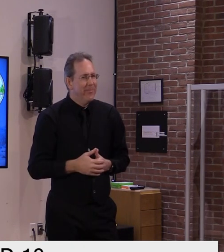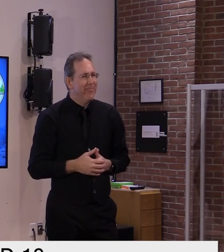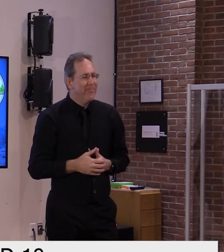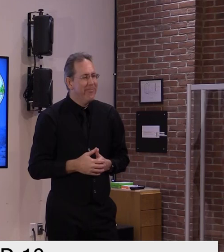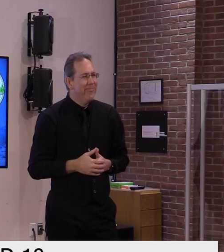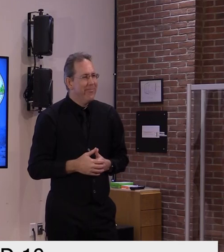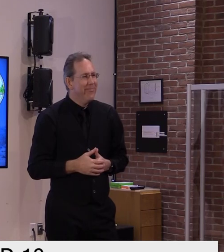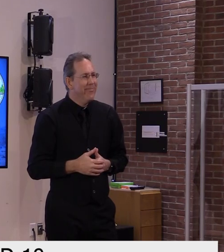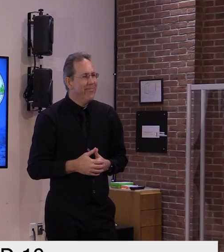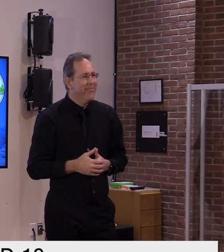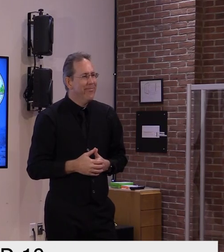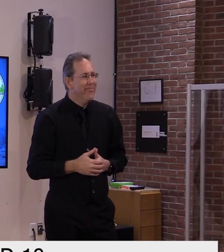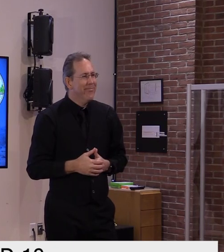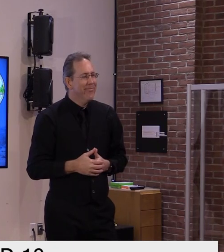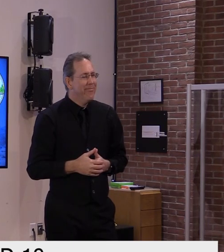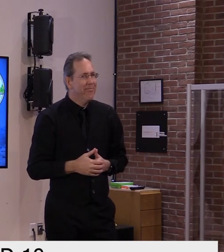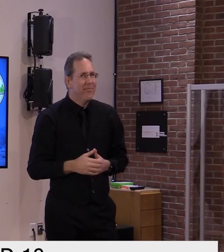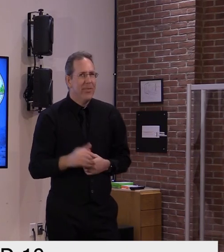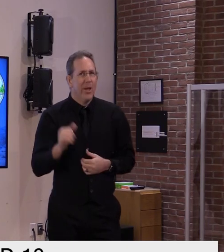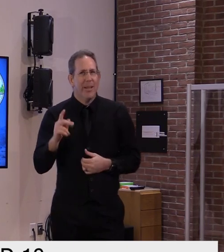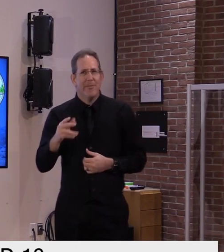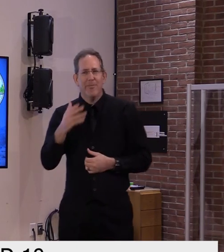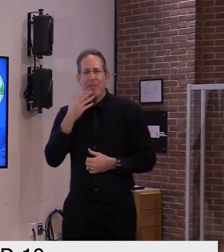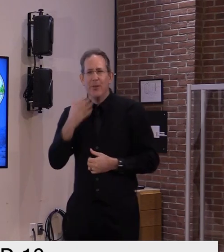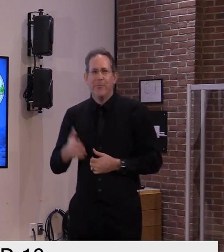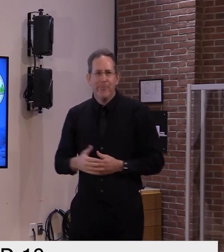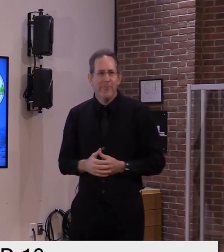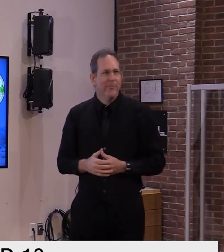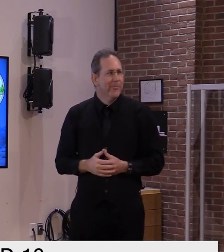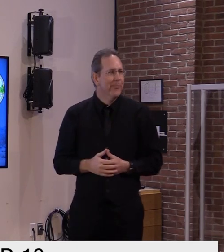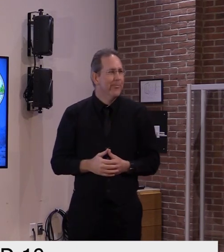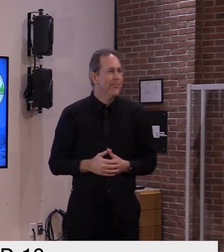Understood. Thank you. Guy Page?